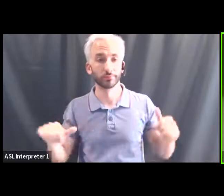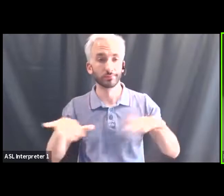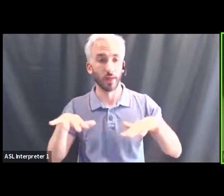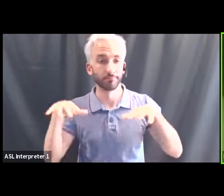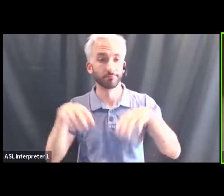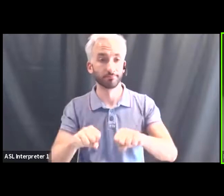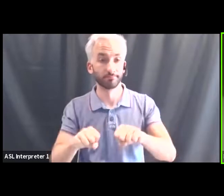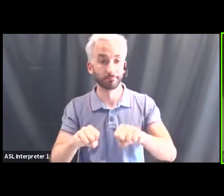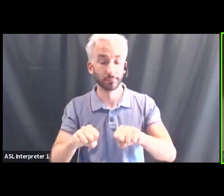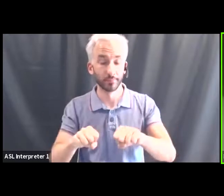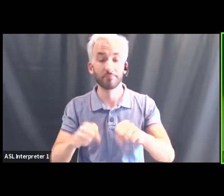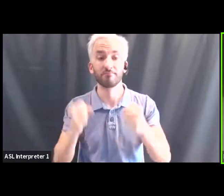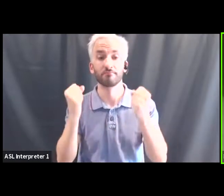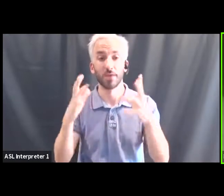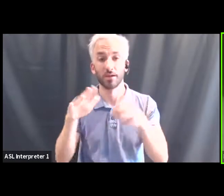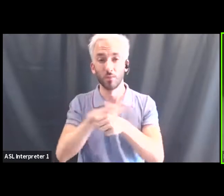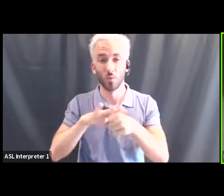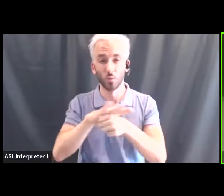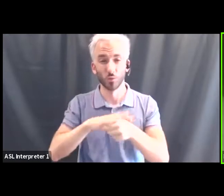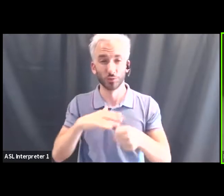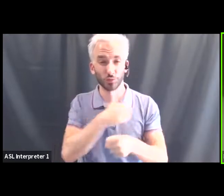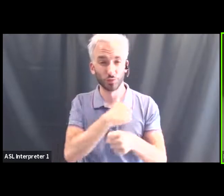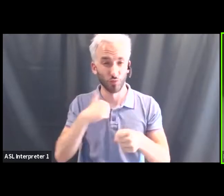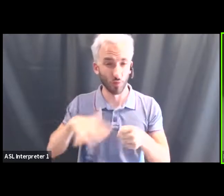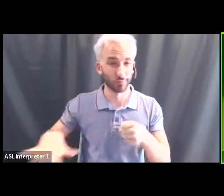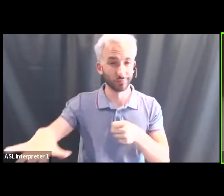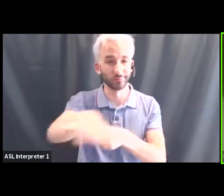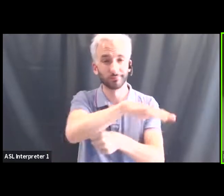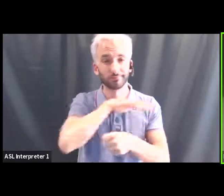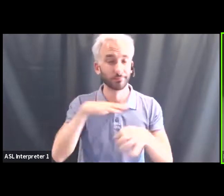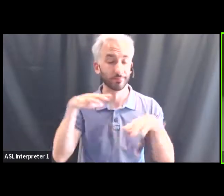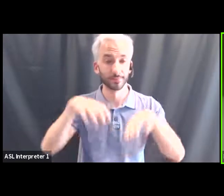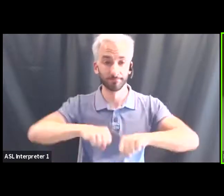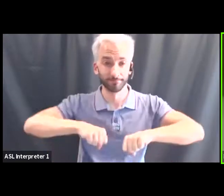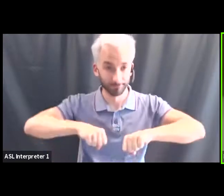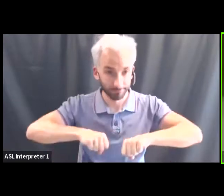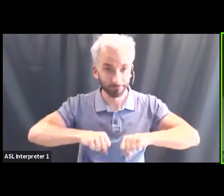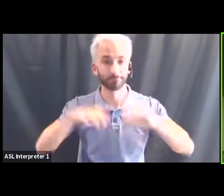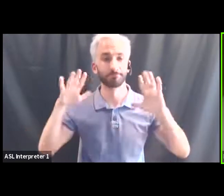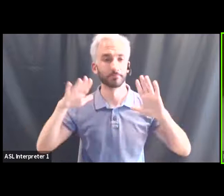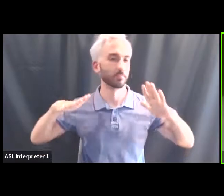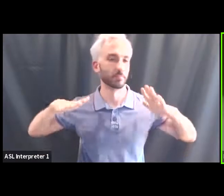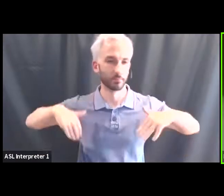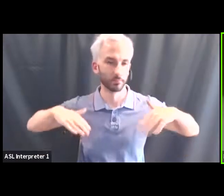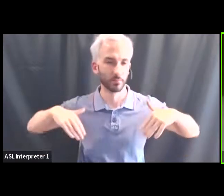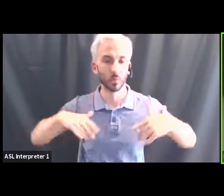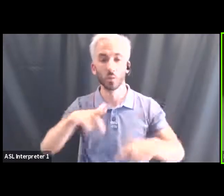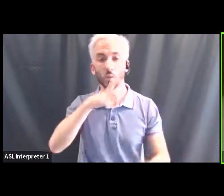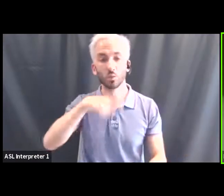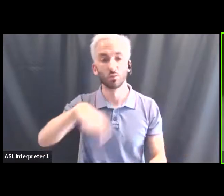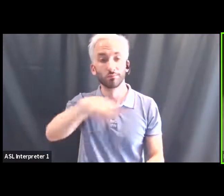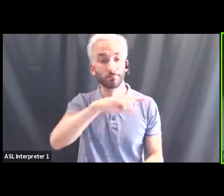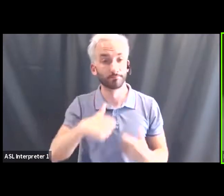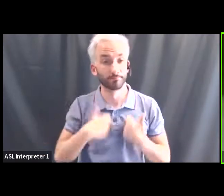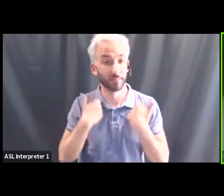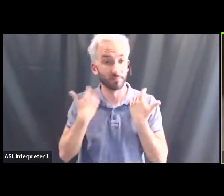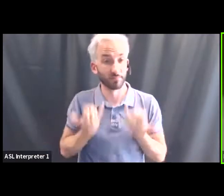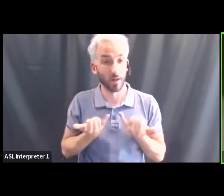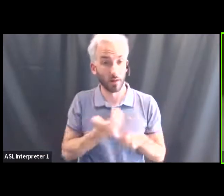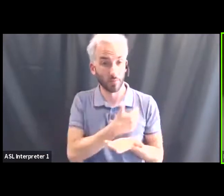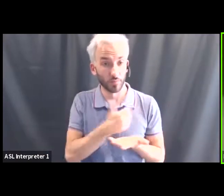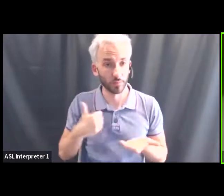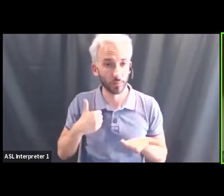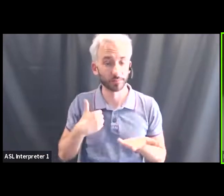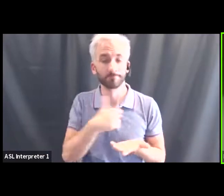unceded. For those of us who are settlers on this land, it's our collective responsibility to recognize that we are